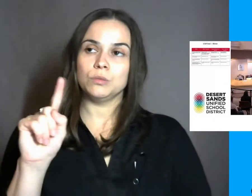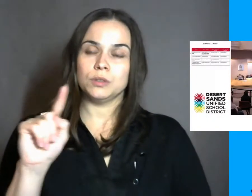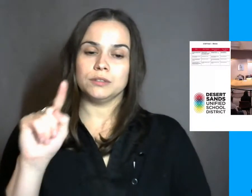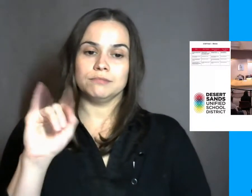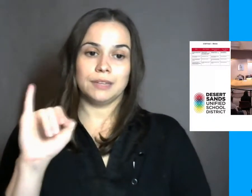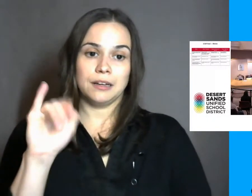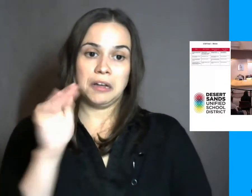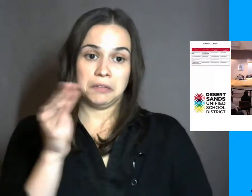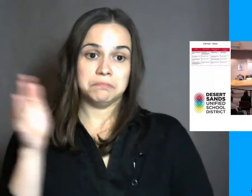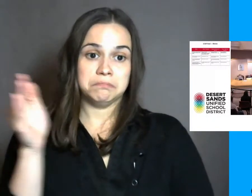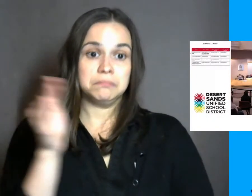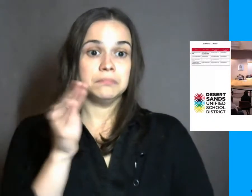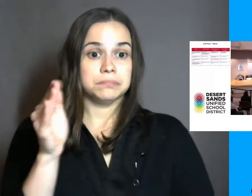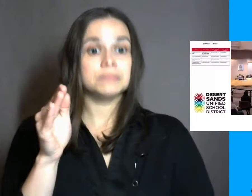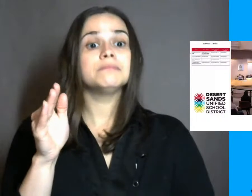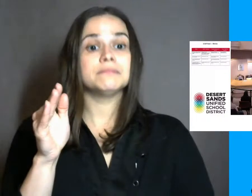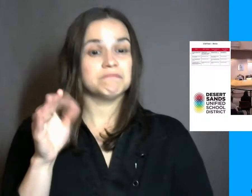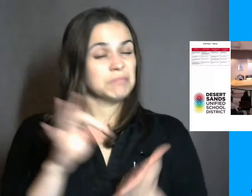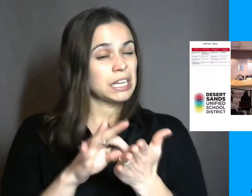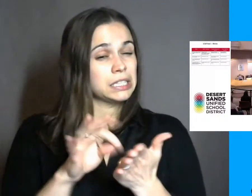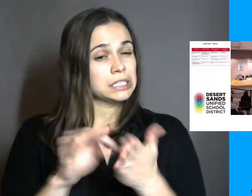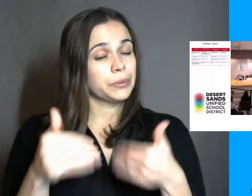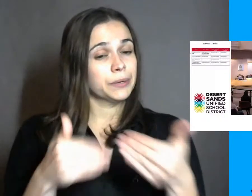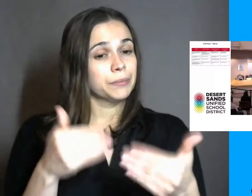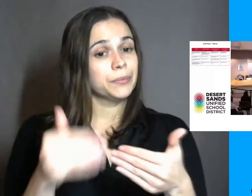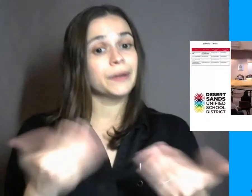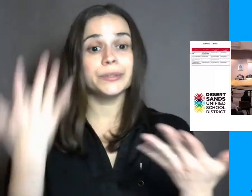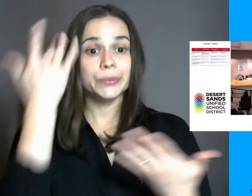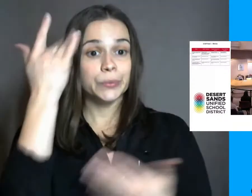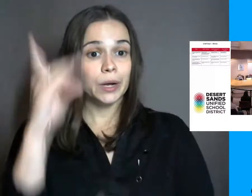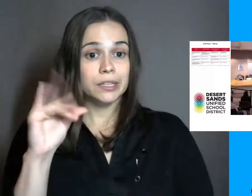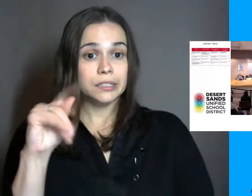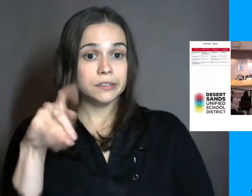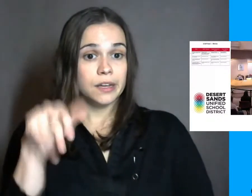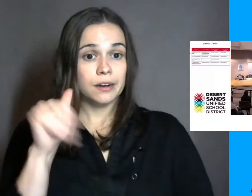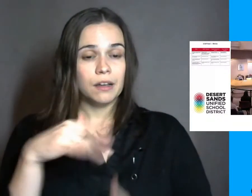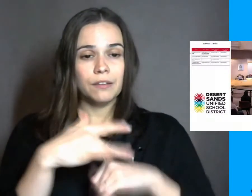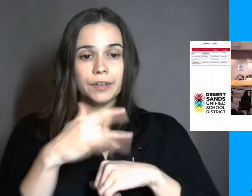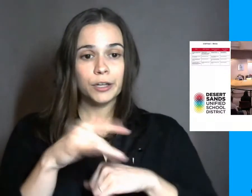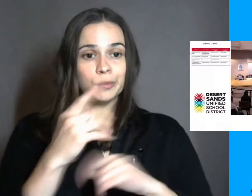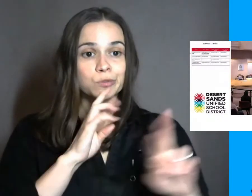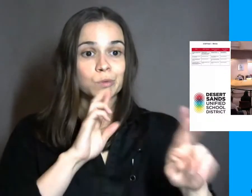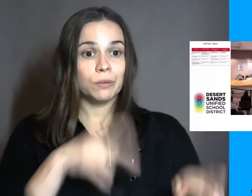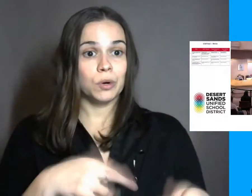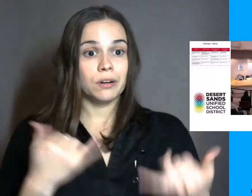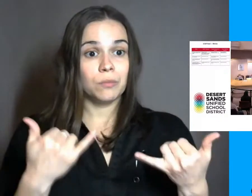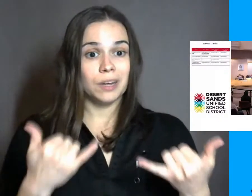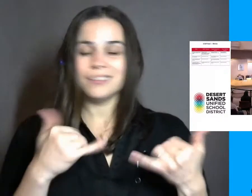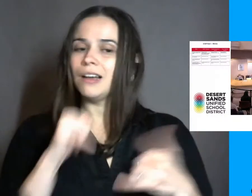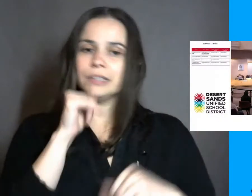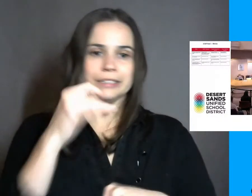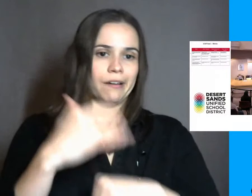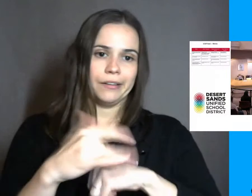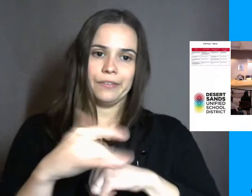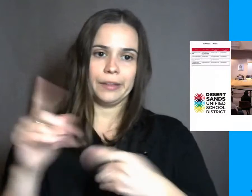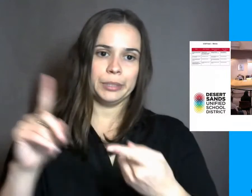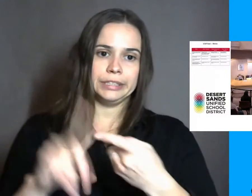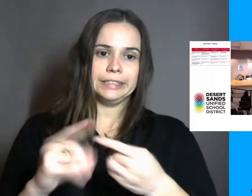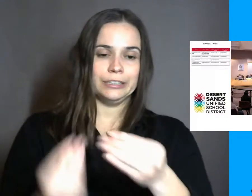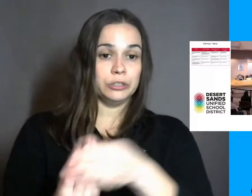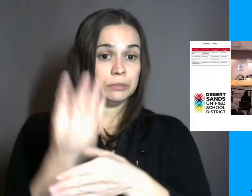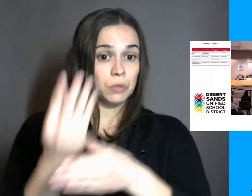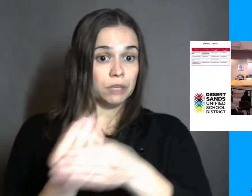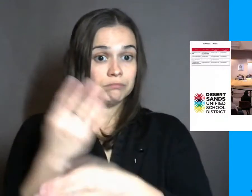metrics in progress, since the data available to report out will not be available until spring and will therefore be in